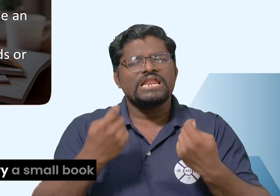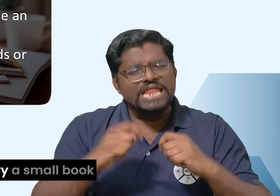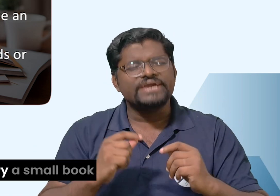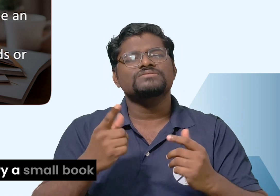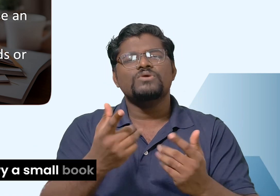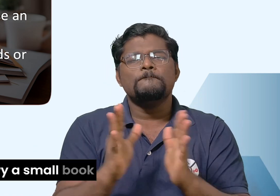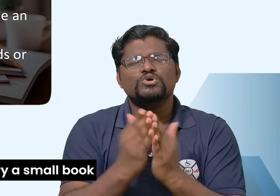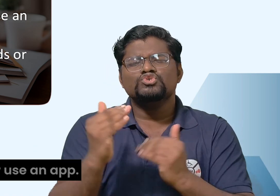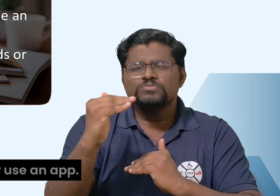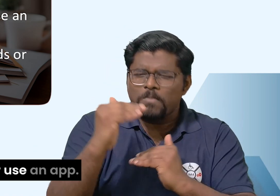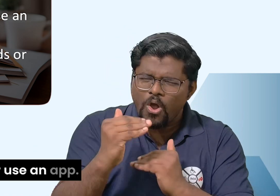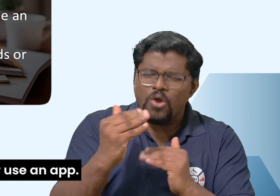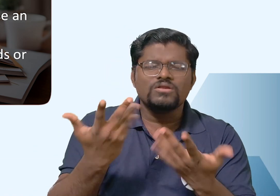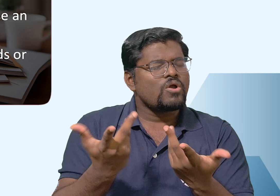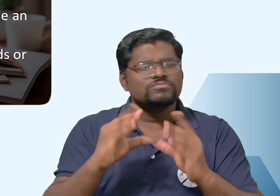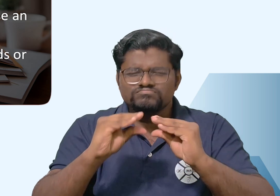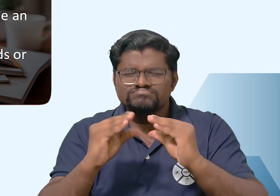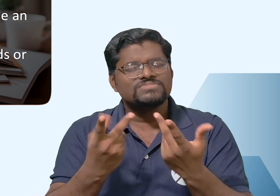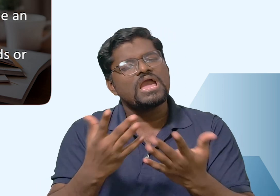Carry a small book or use an app.